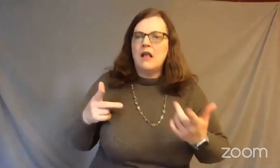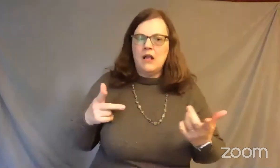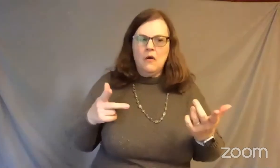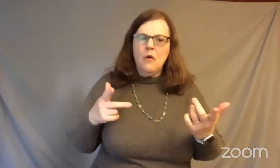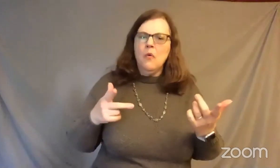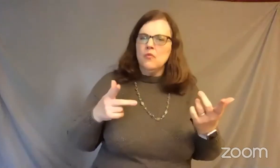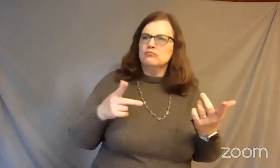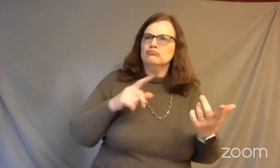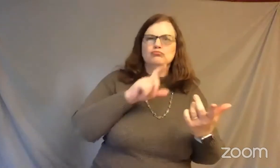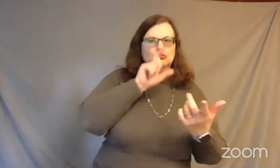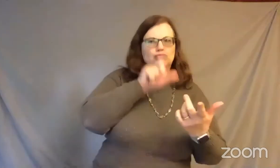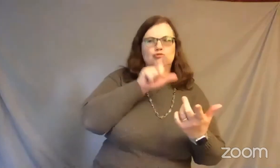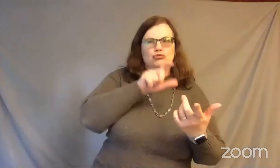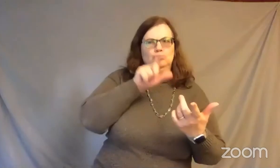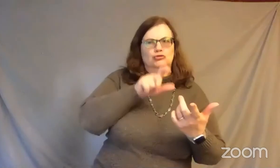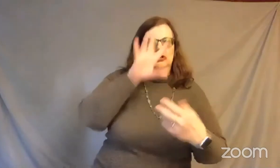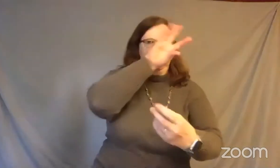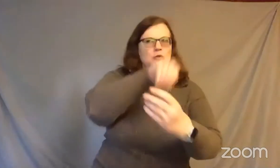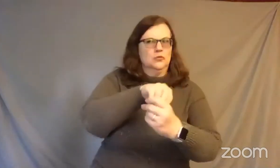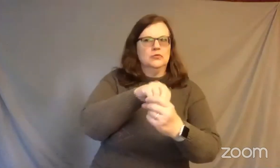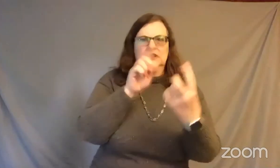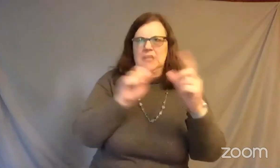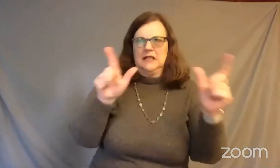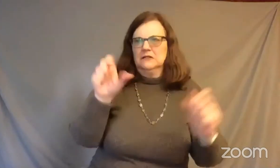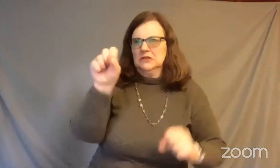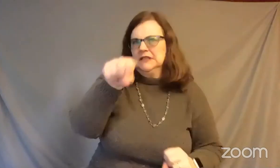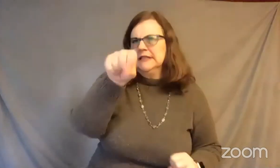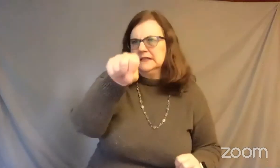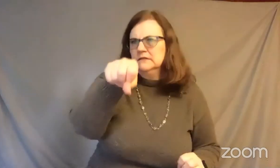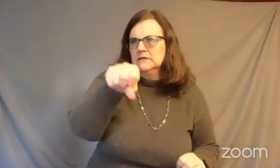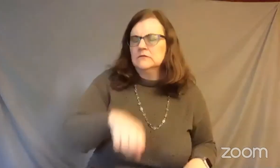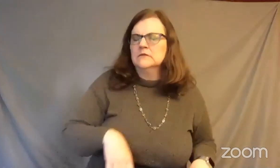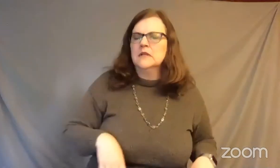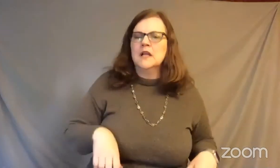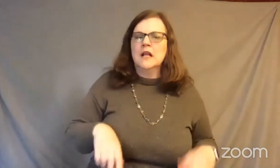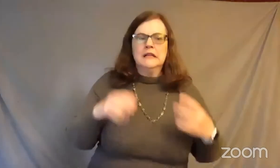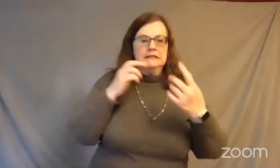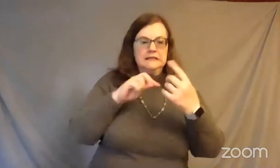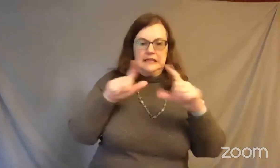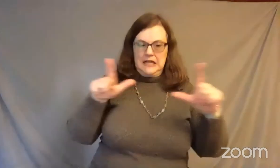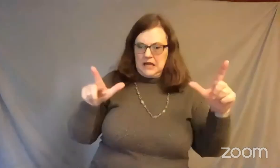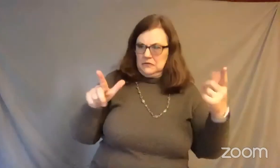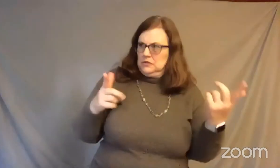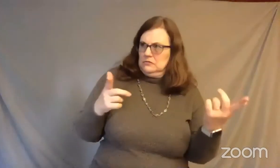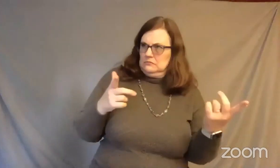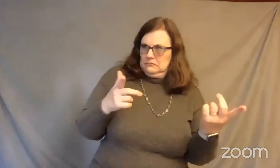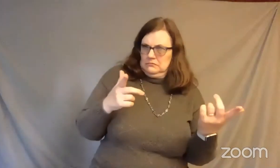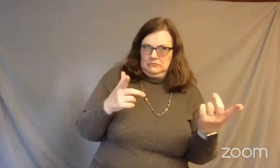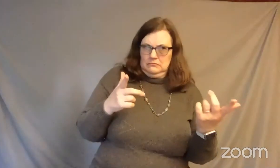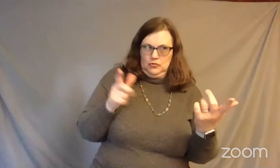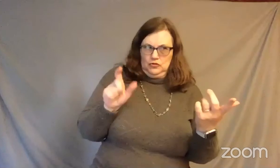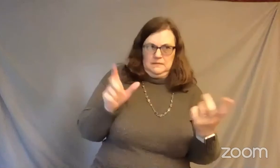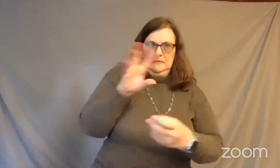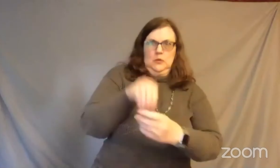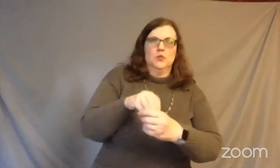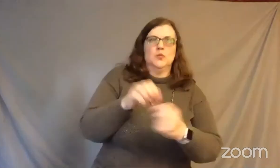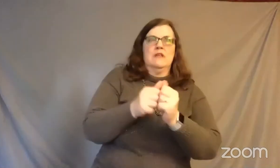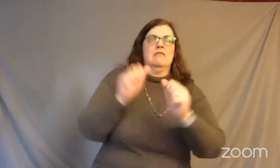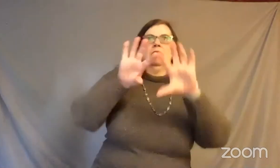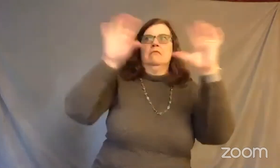different ways in which those principles apply in each language, but it should be incorporated in each kind of language that